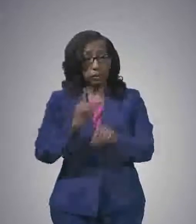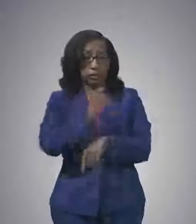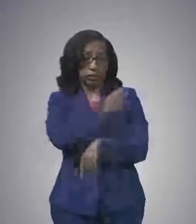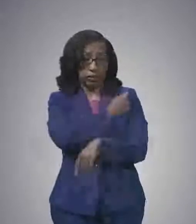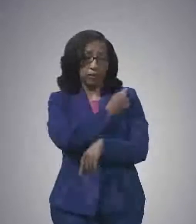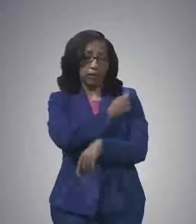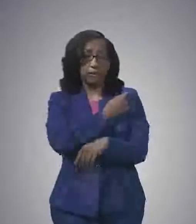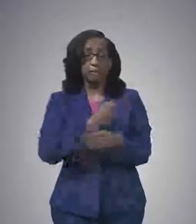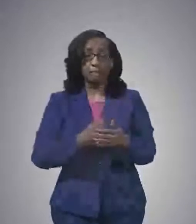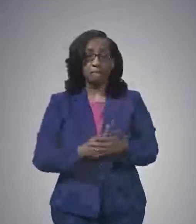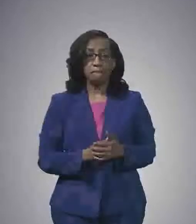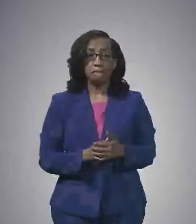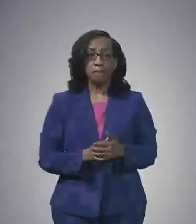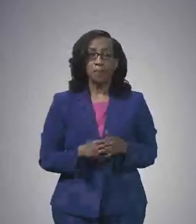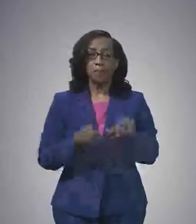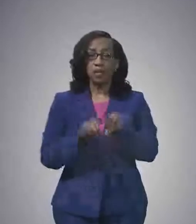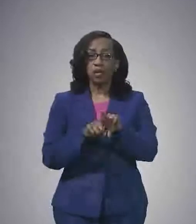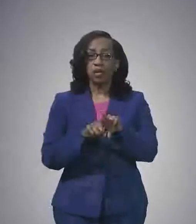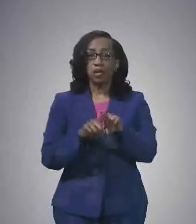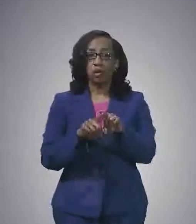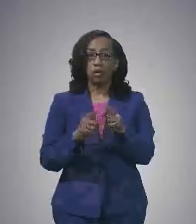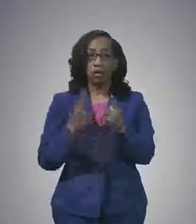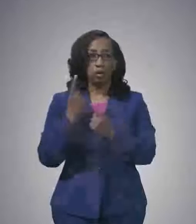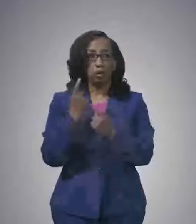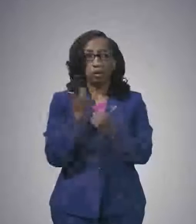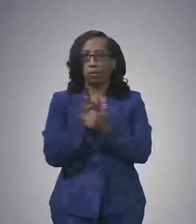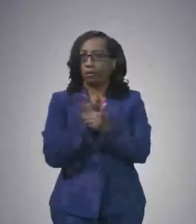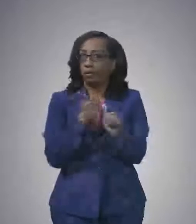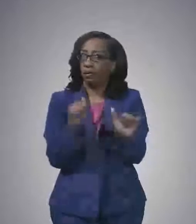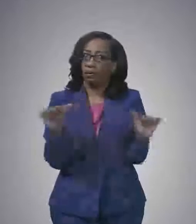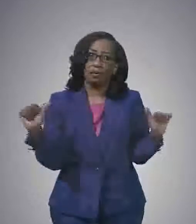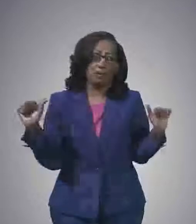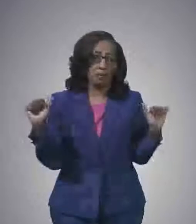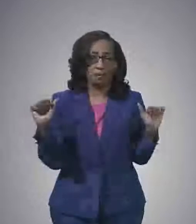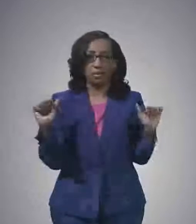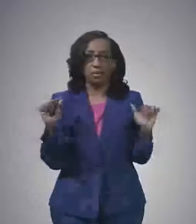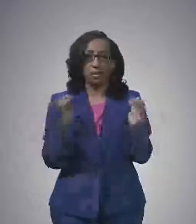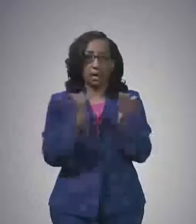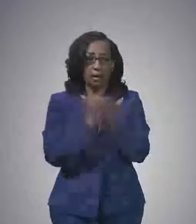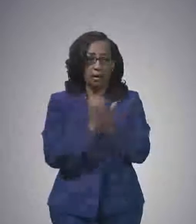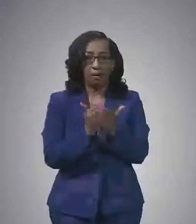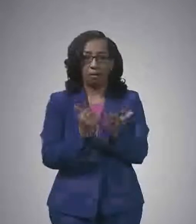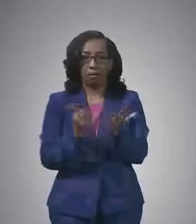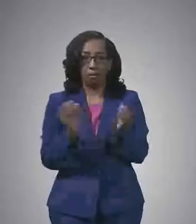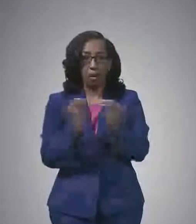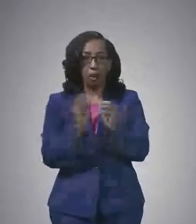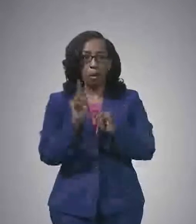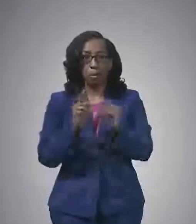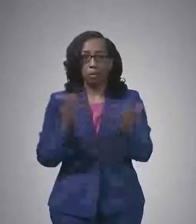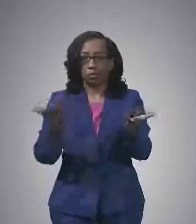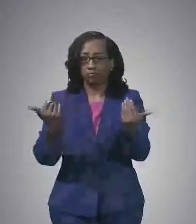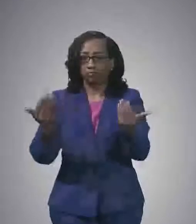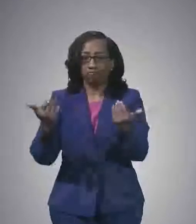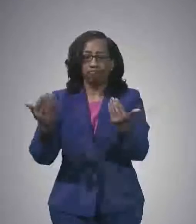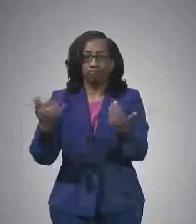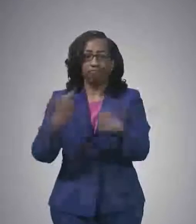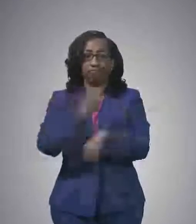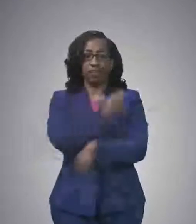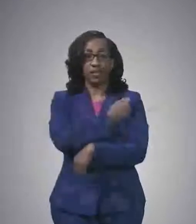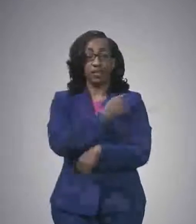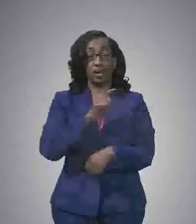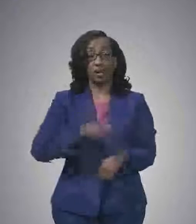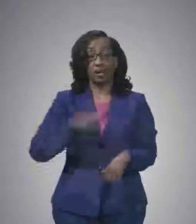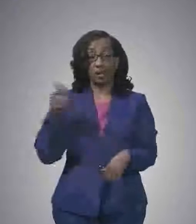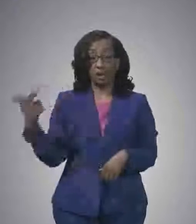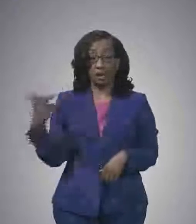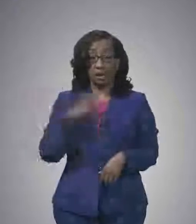and we are considering all types of efforts to help increase that vaccination number. And I will turn it over to